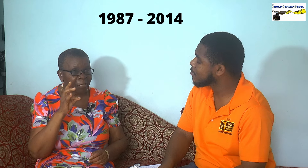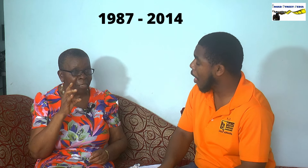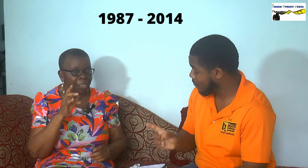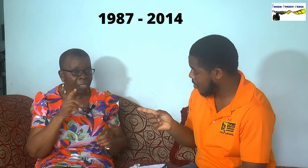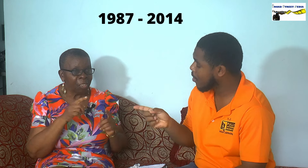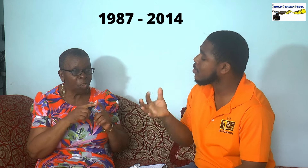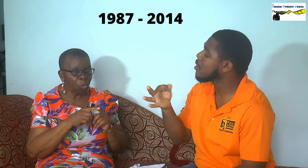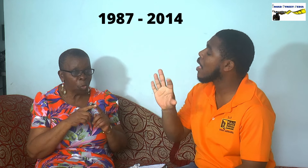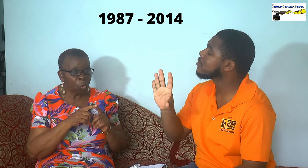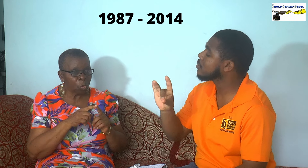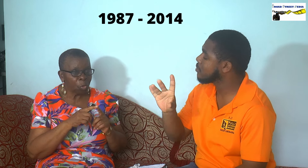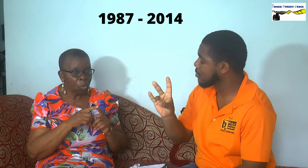1987 to